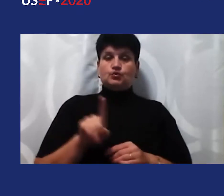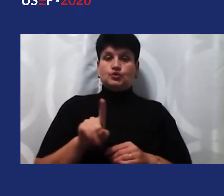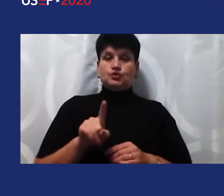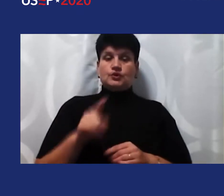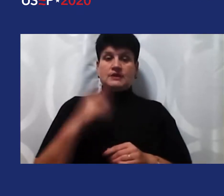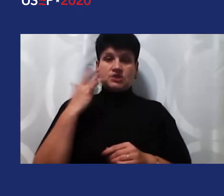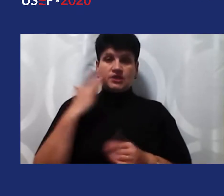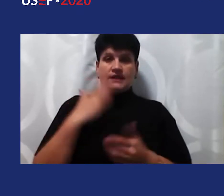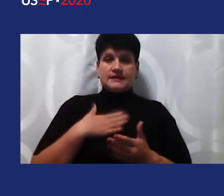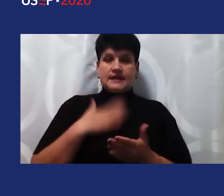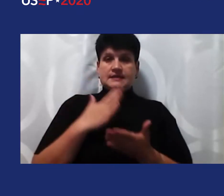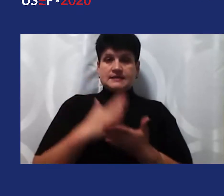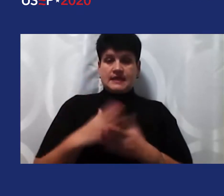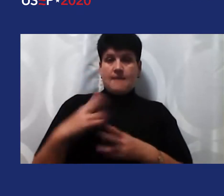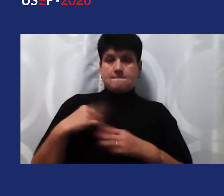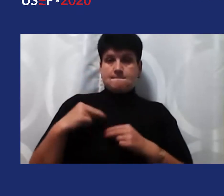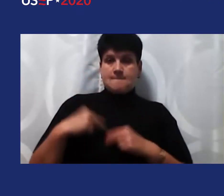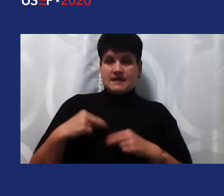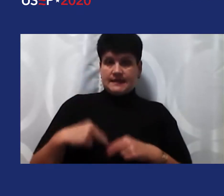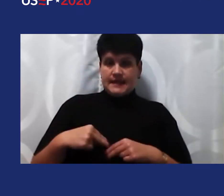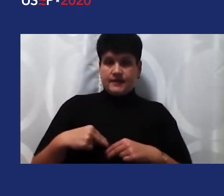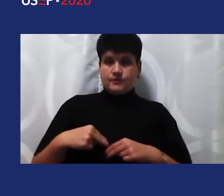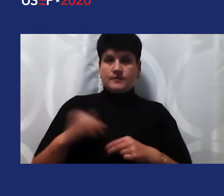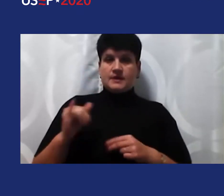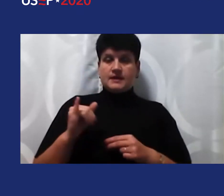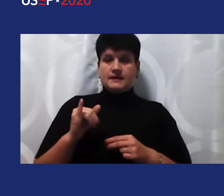also because US is our key strategic partner,